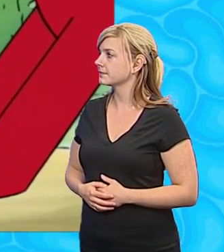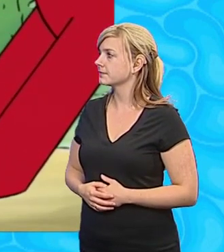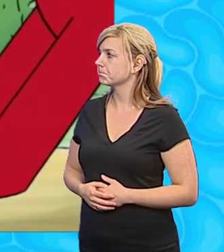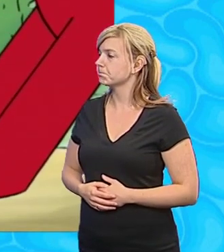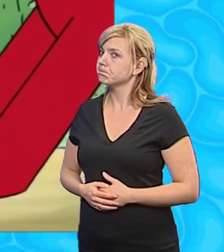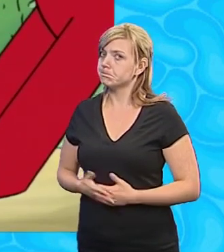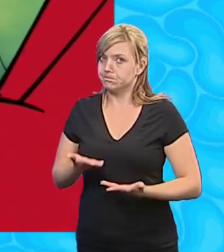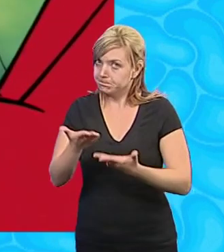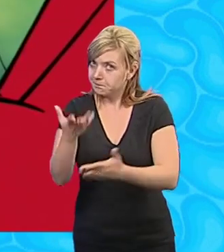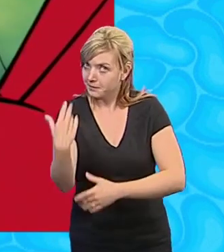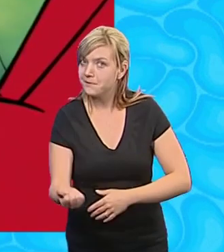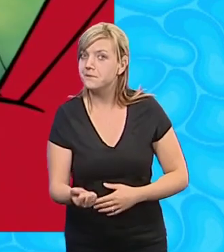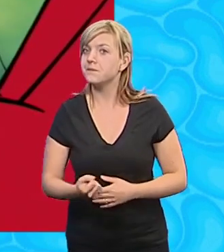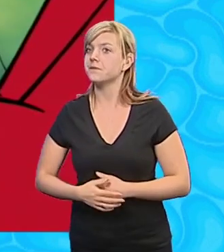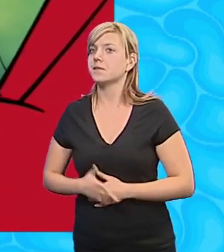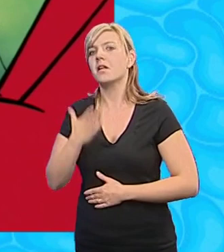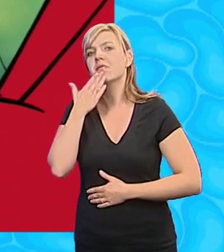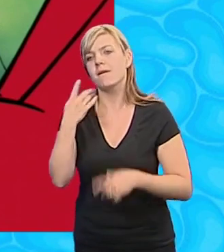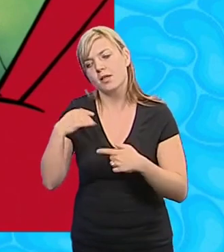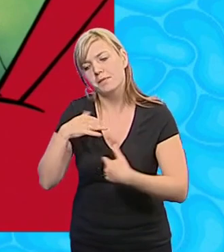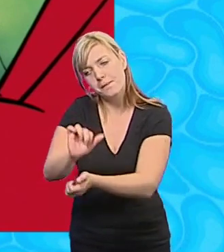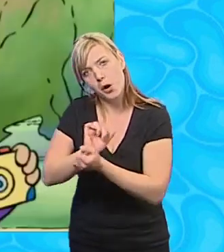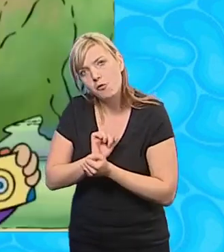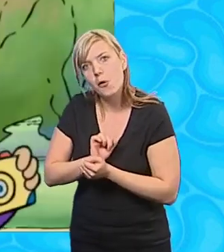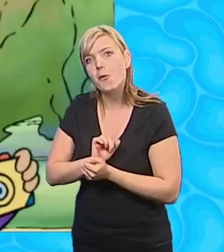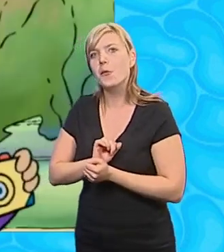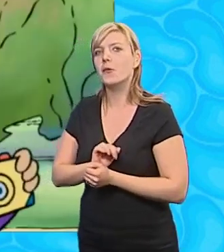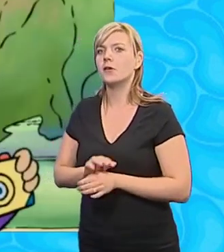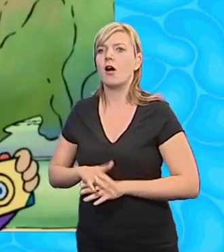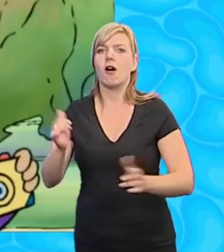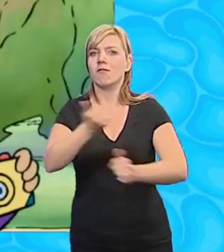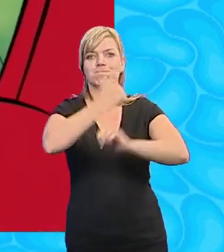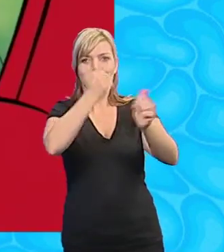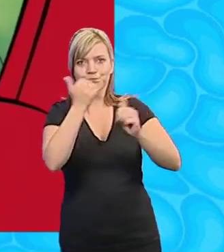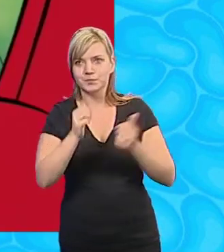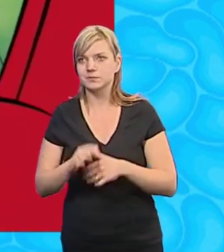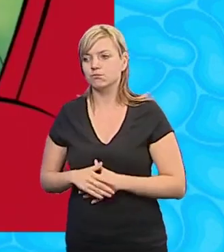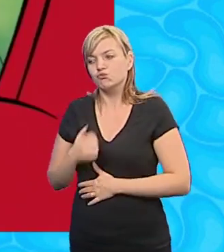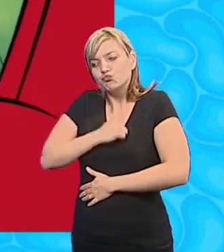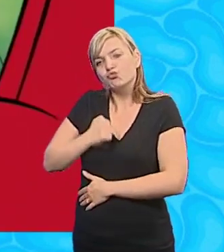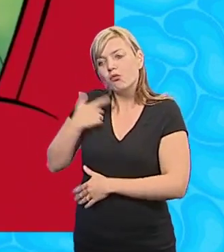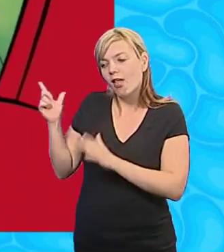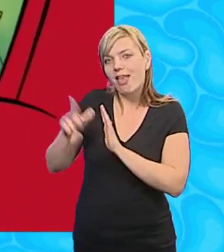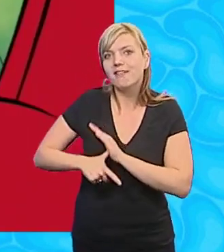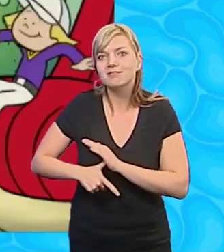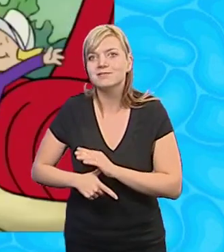Here you go, Vaz. Thank you very much for letting me borrow it. That's all right. I'm sorry I'm